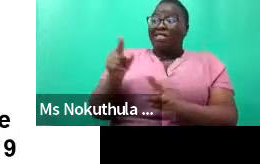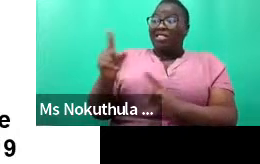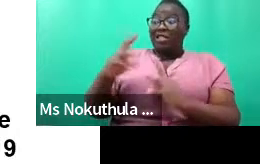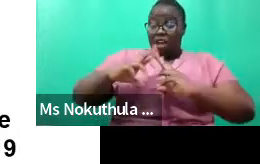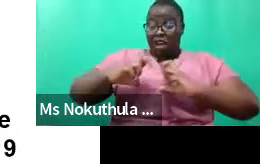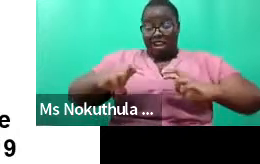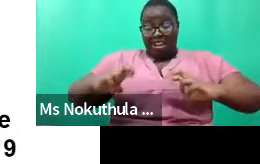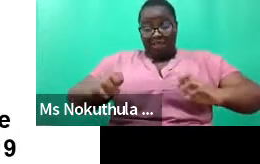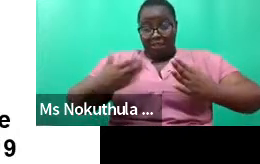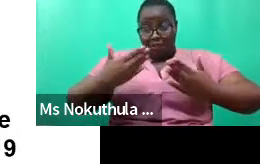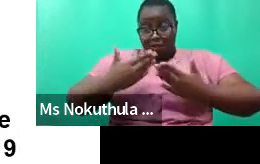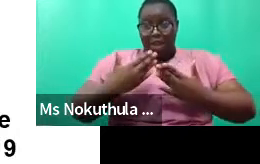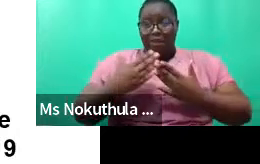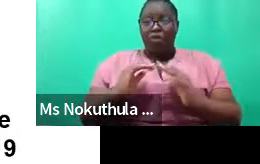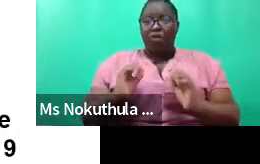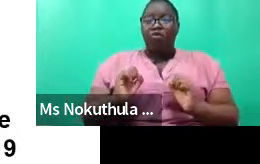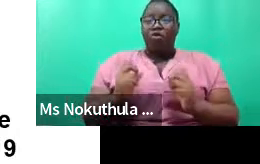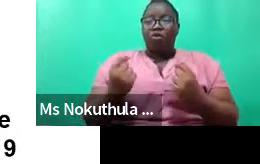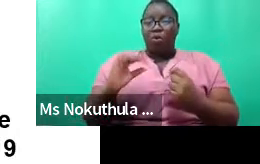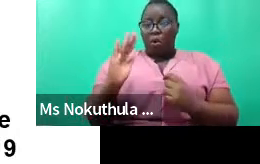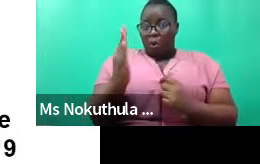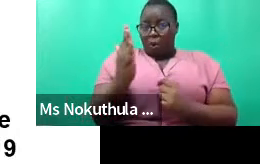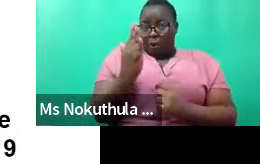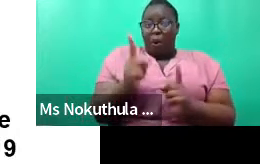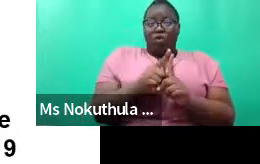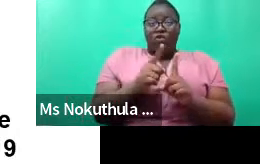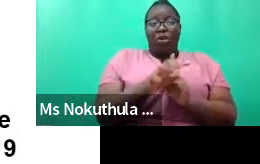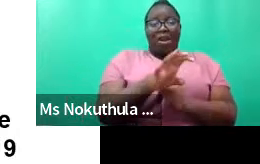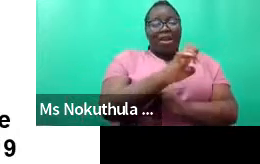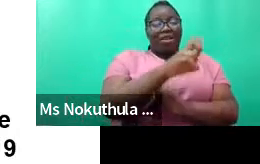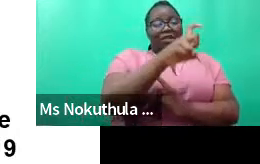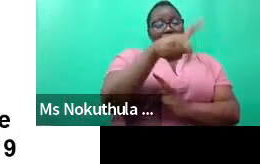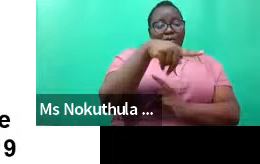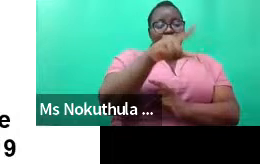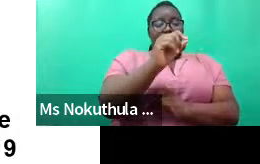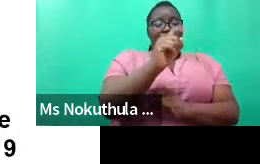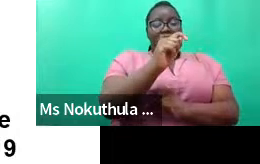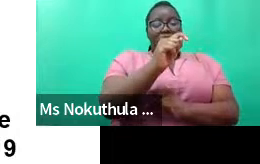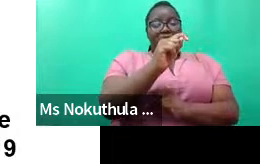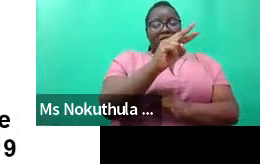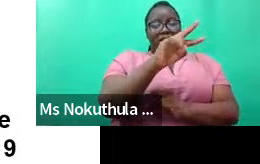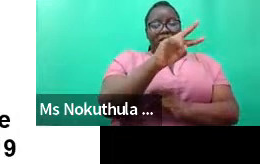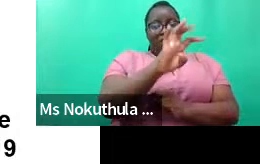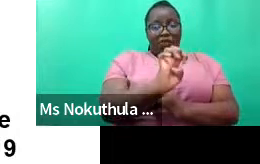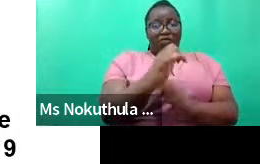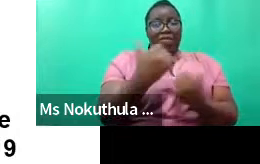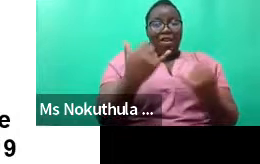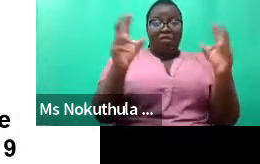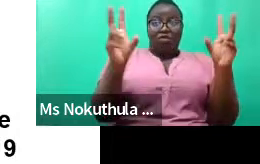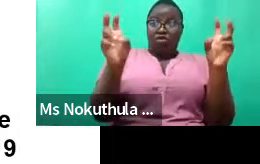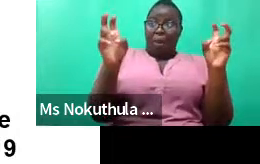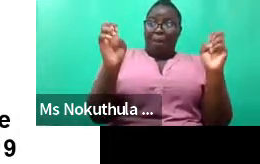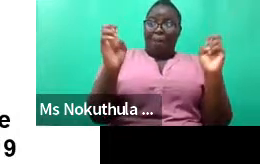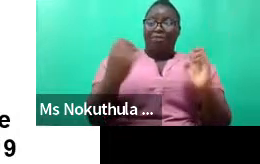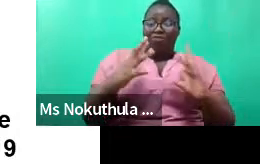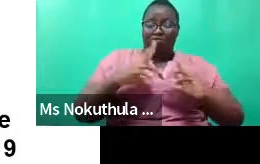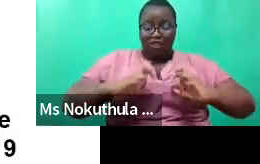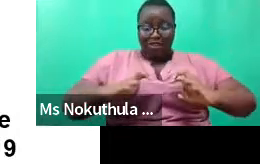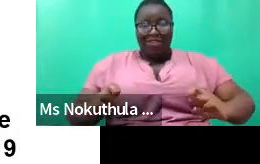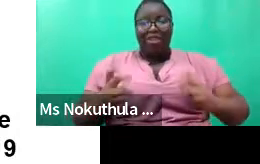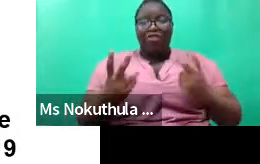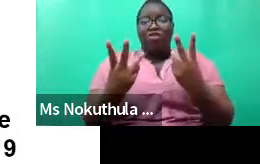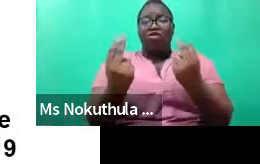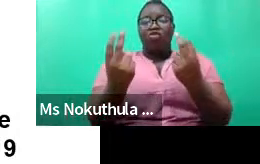conductive approach and explorative in nature because this topic of the study is new and there is little written in the literature,